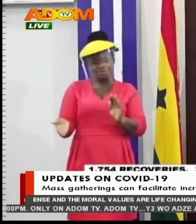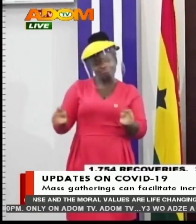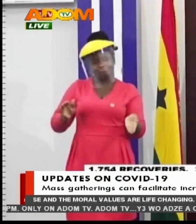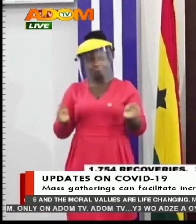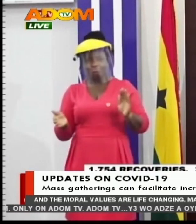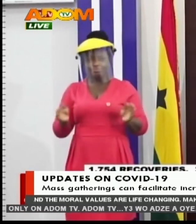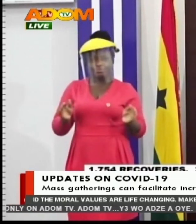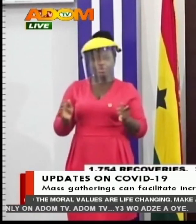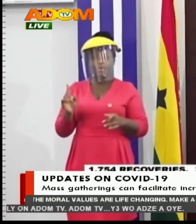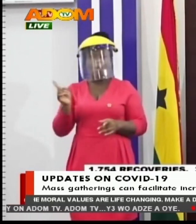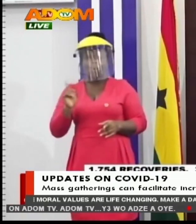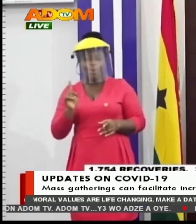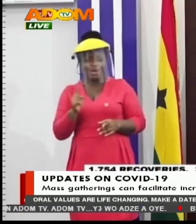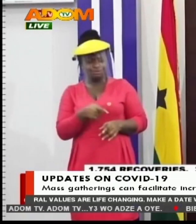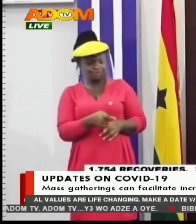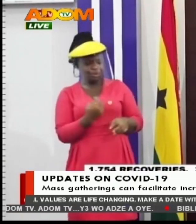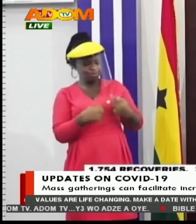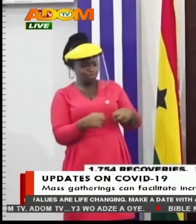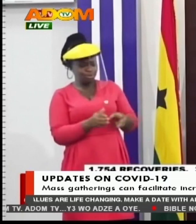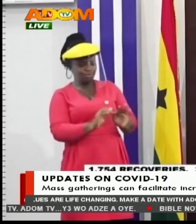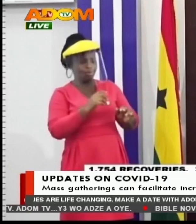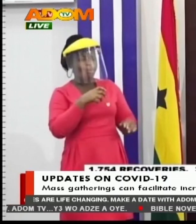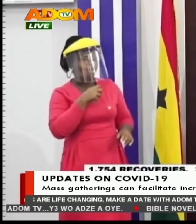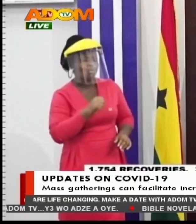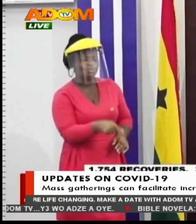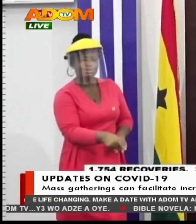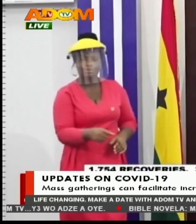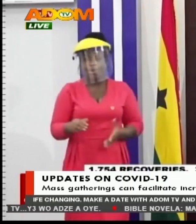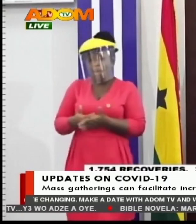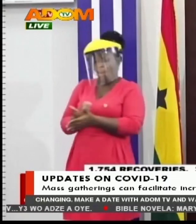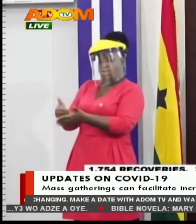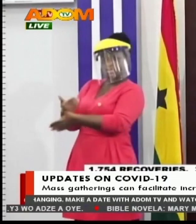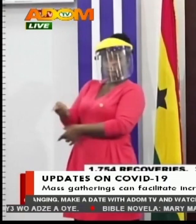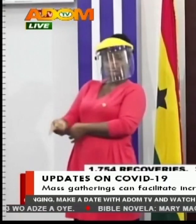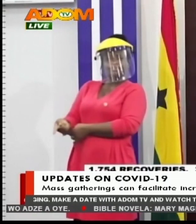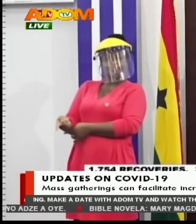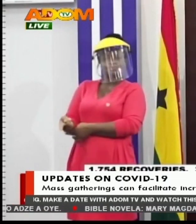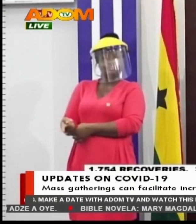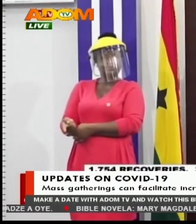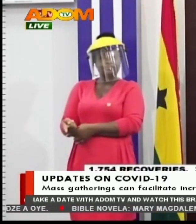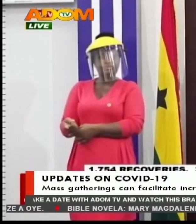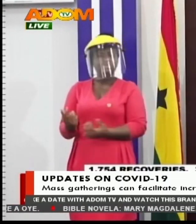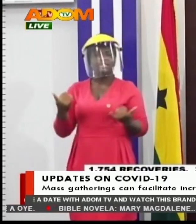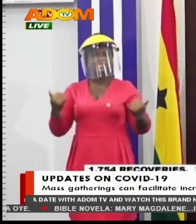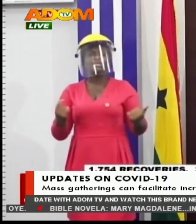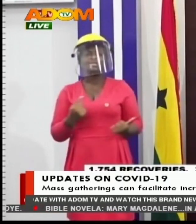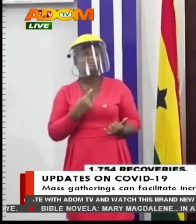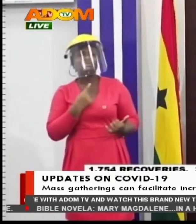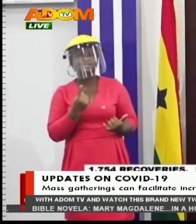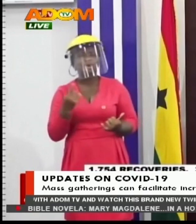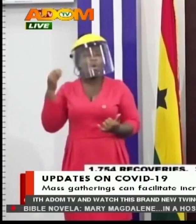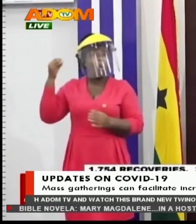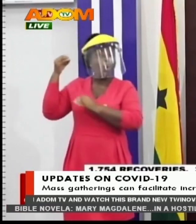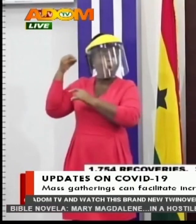one area that, though Anglo Gold Ashanti has a prominent hospital, but they don't have a treatment facility. So